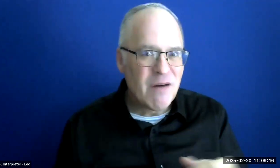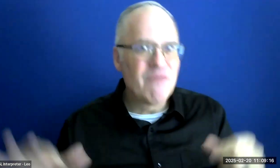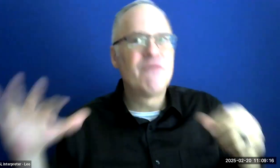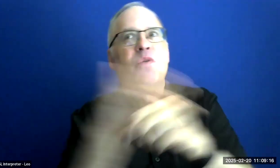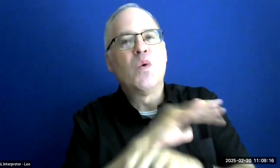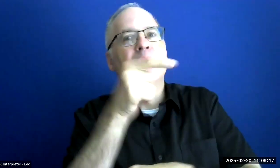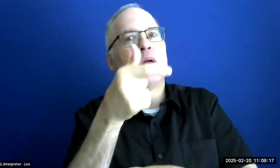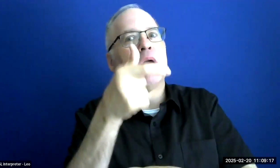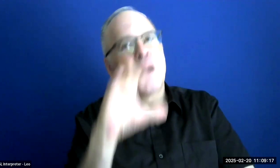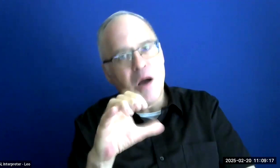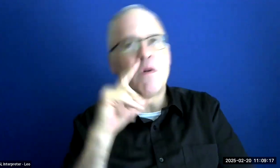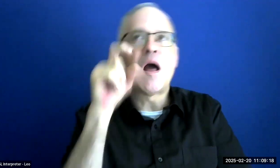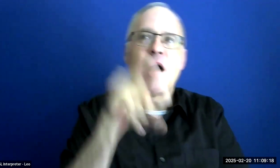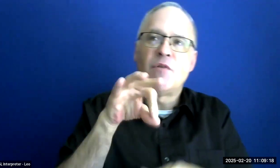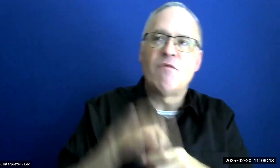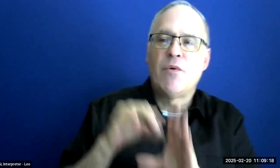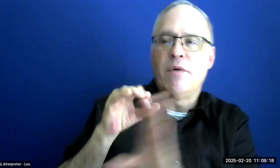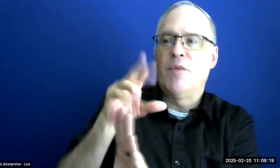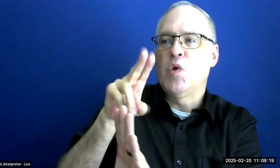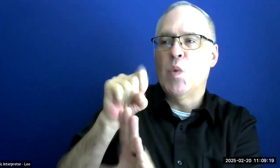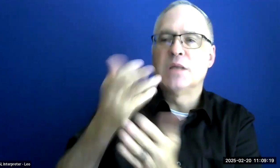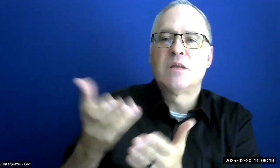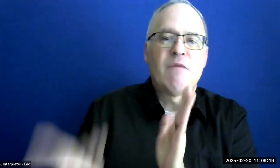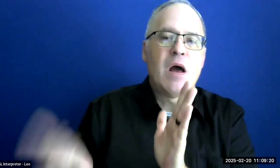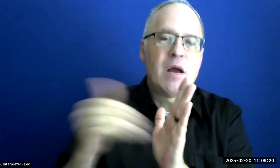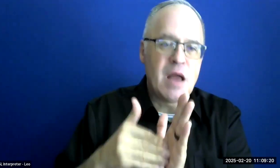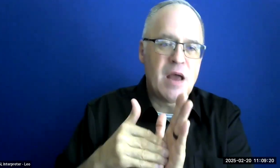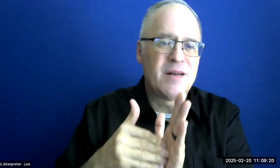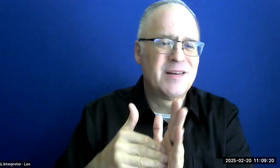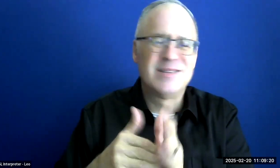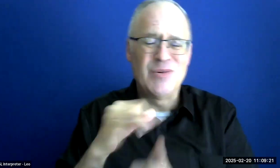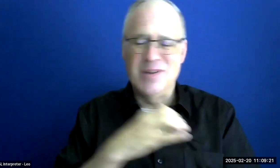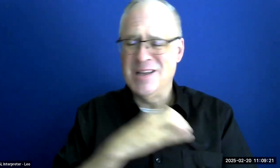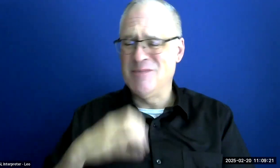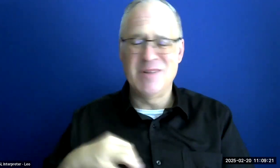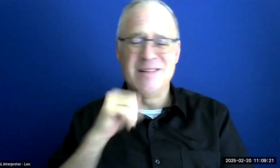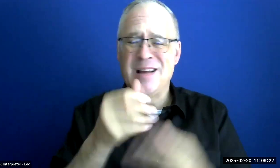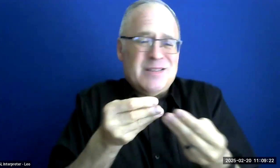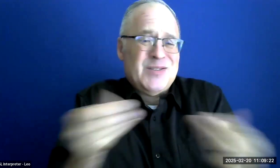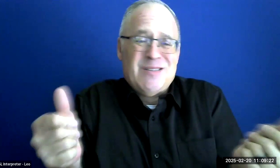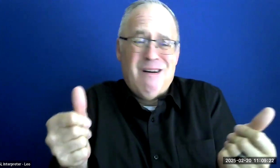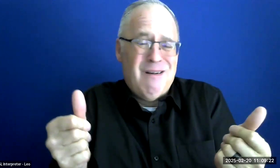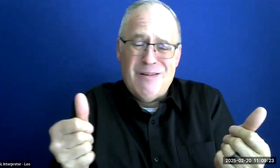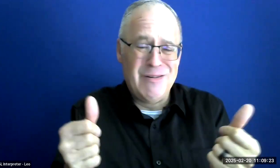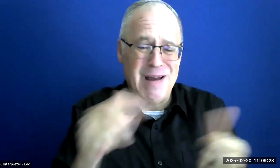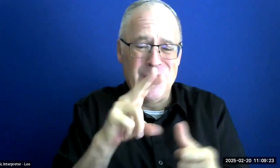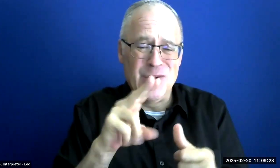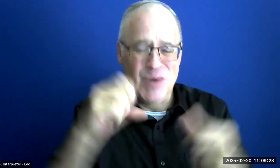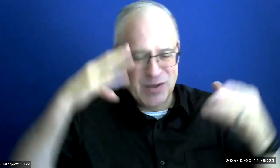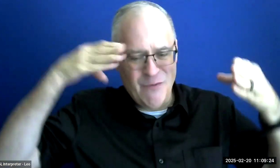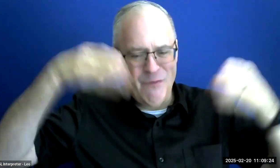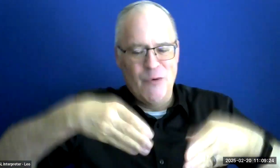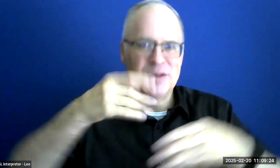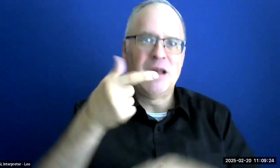General Conference plenary for approval. So the committee does not solve the problem of a U.S.-centric General Conference that